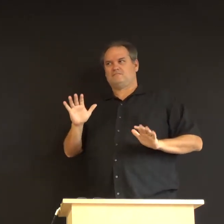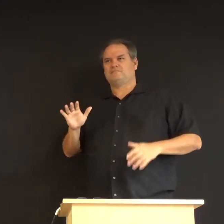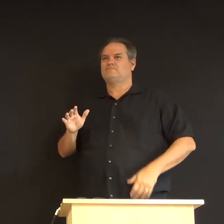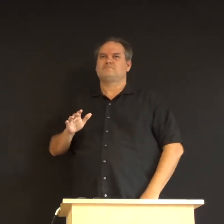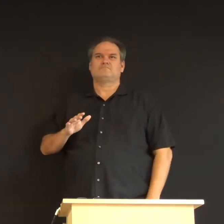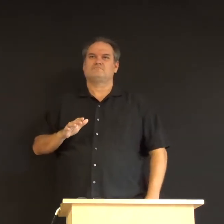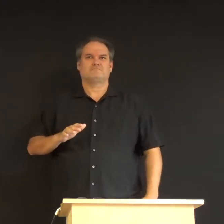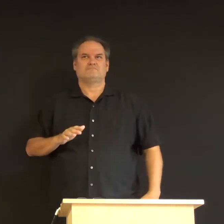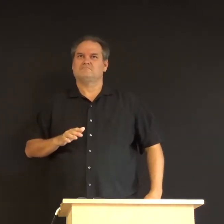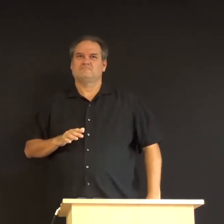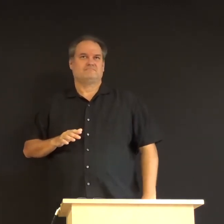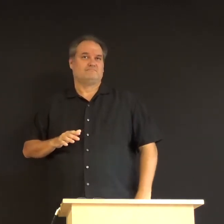that,